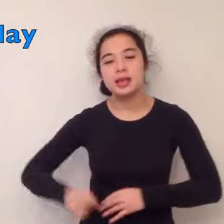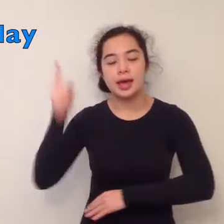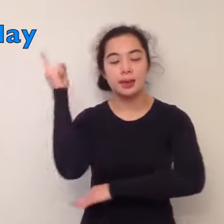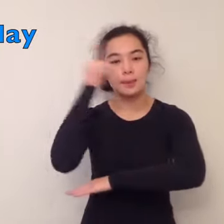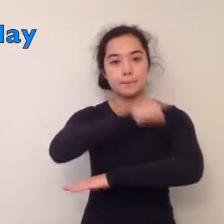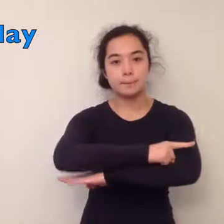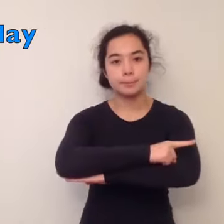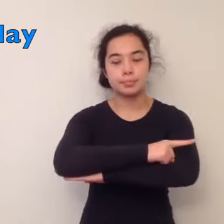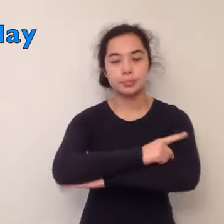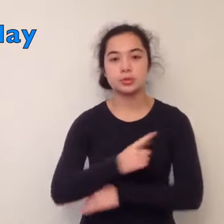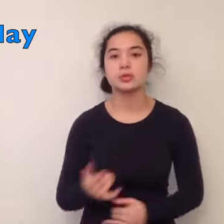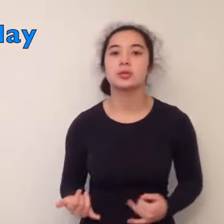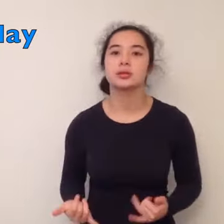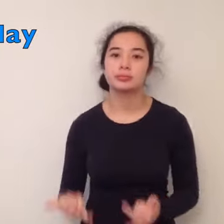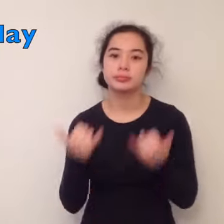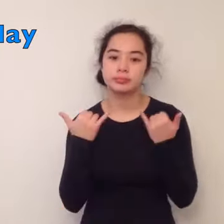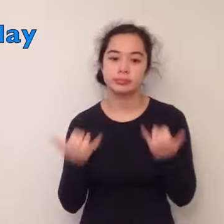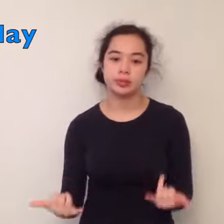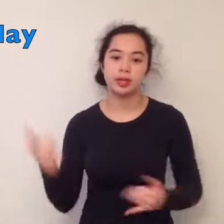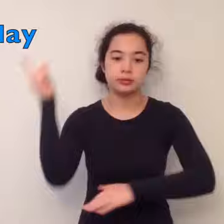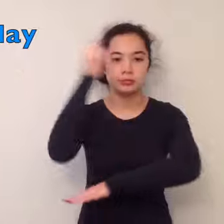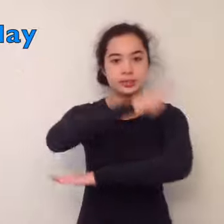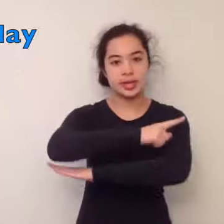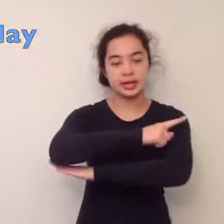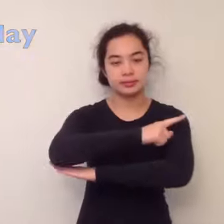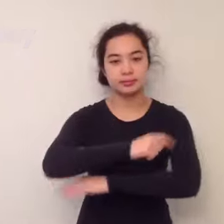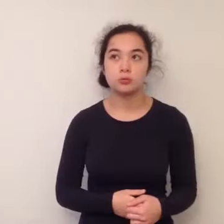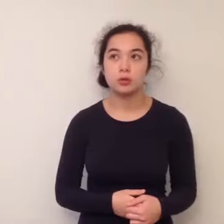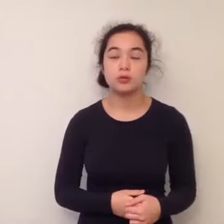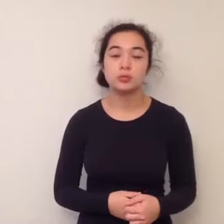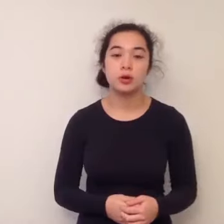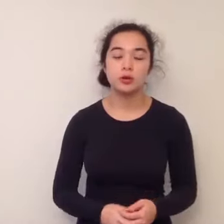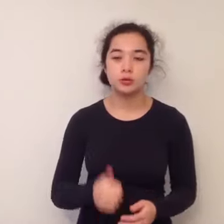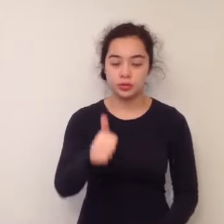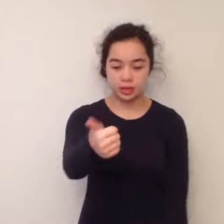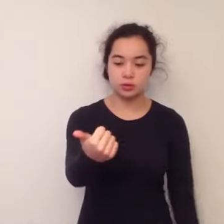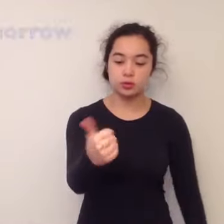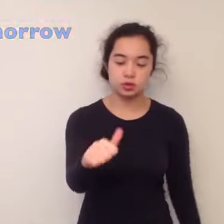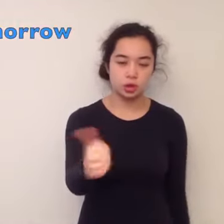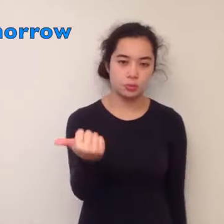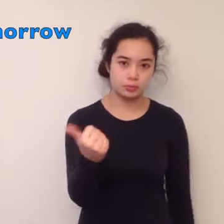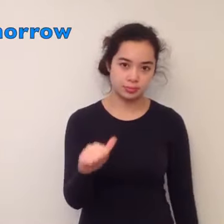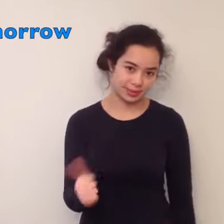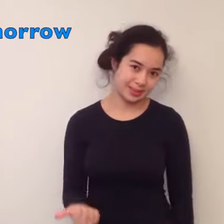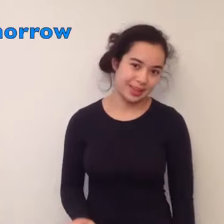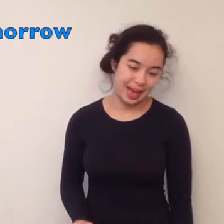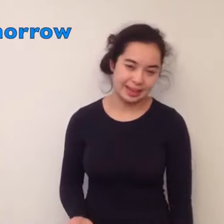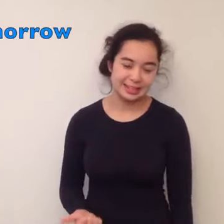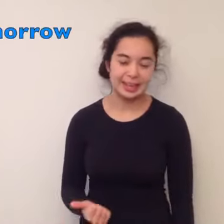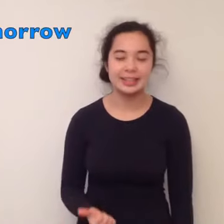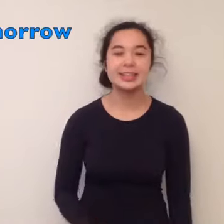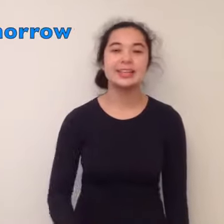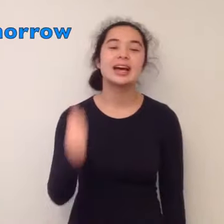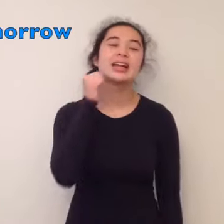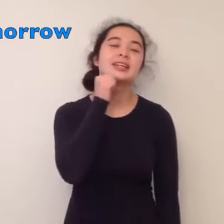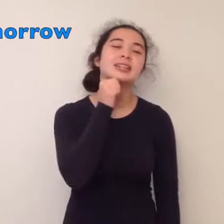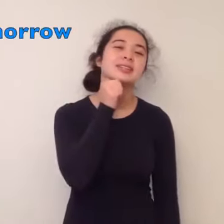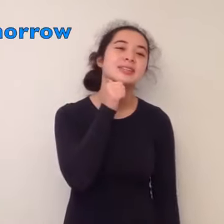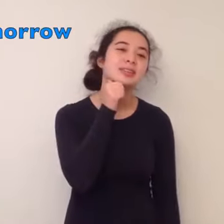day. So like now, day. For tomorrow, you would take a good job hand again and